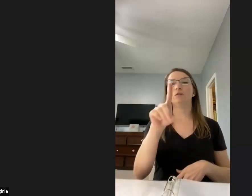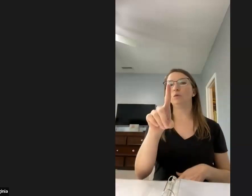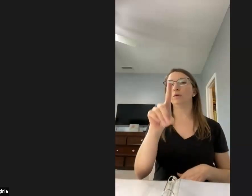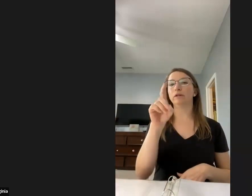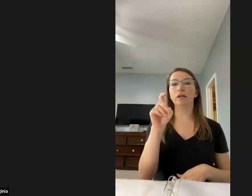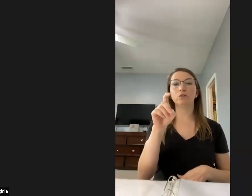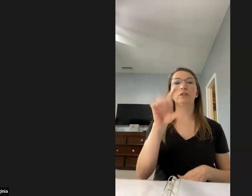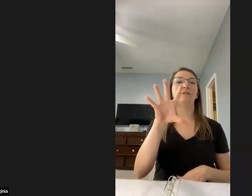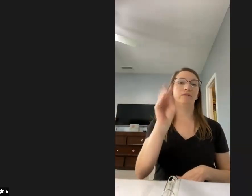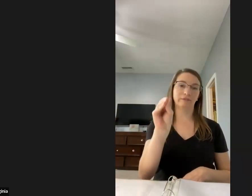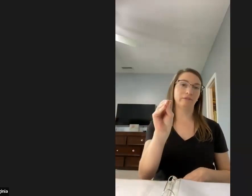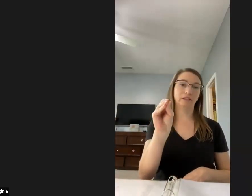do 150.